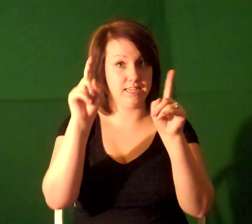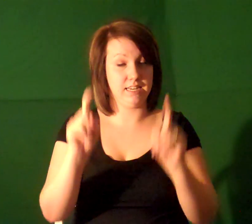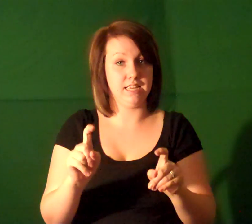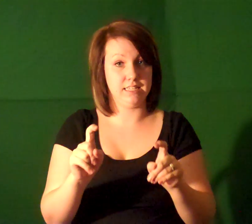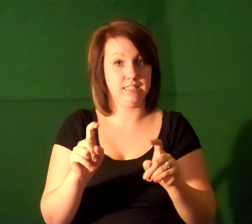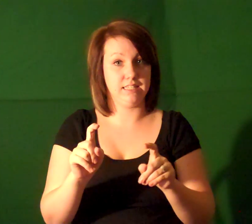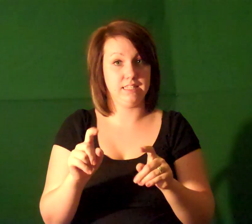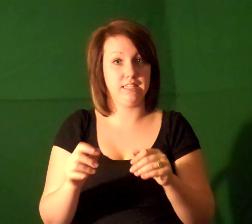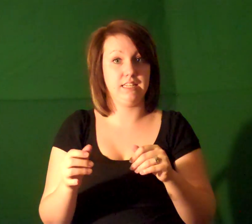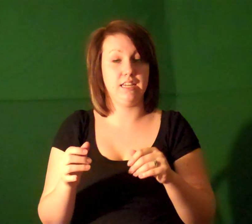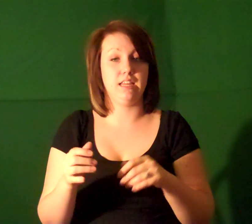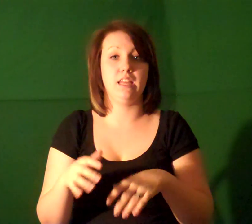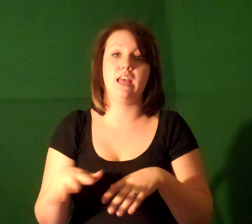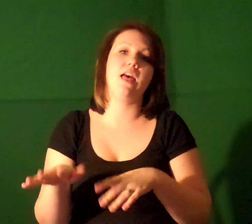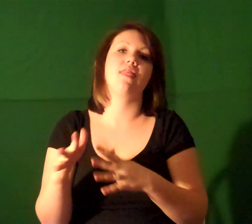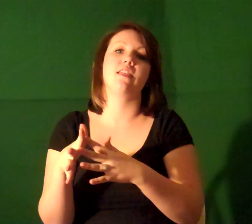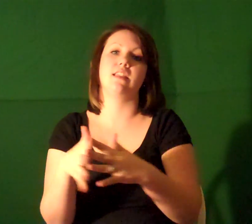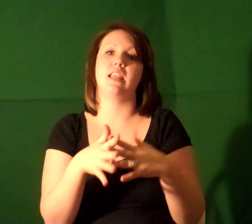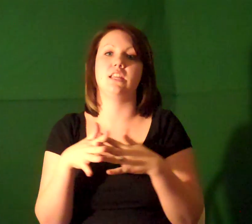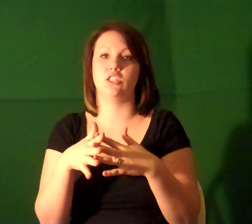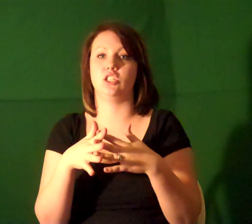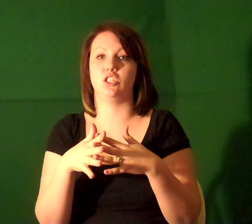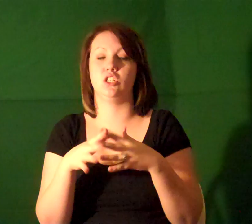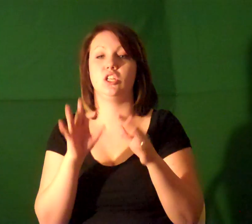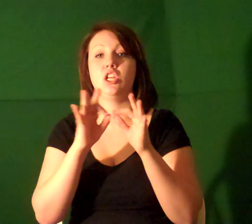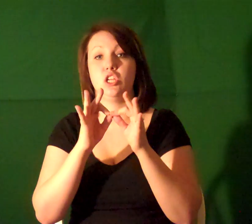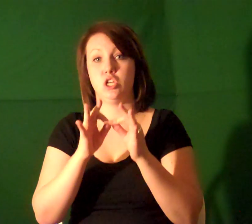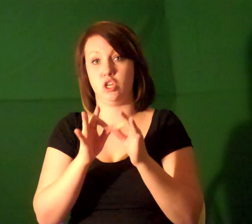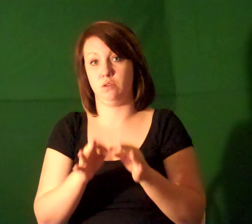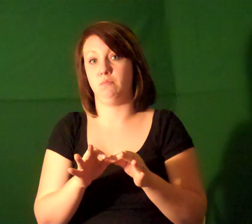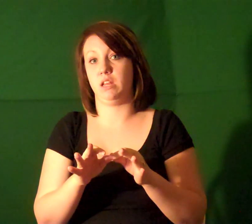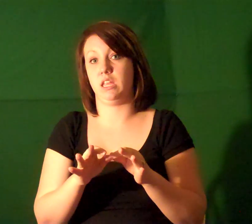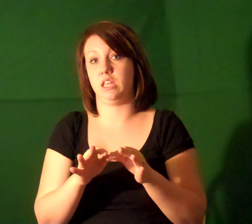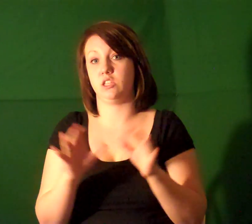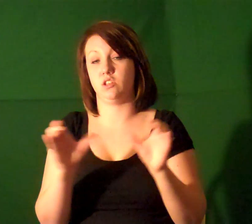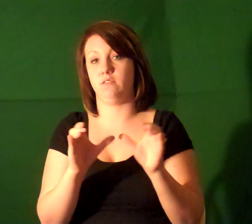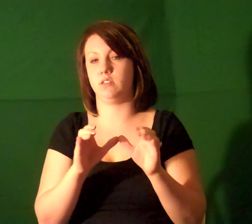Certification. Is that correct? The National Interpreter Certification.